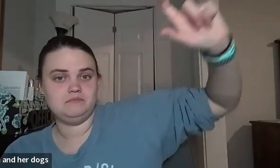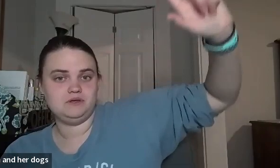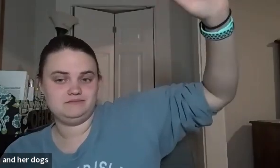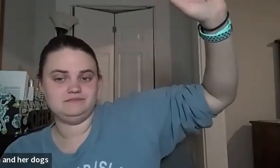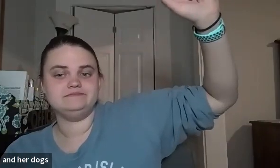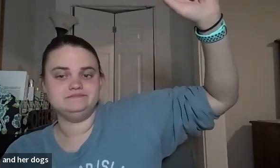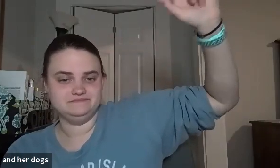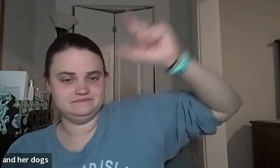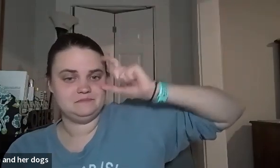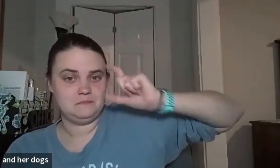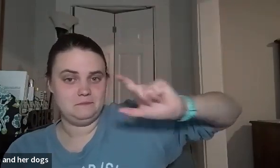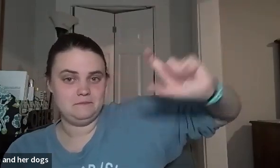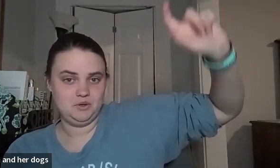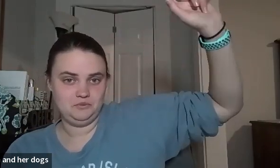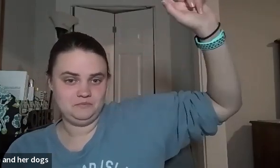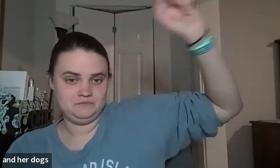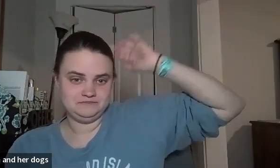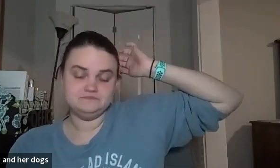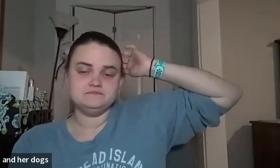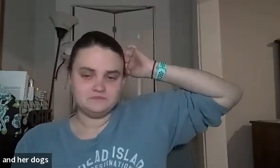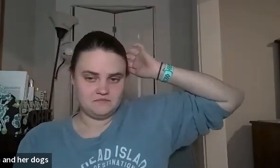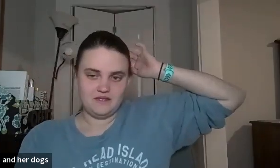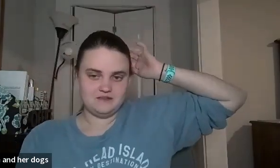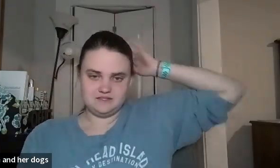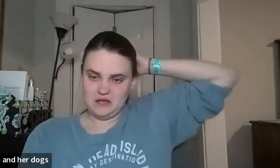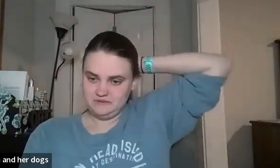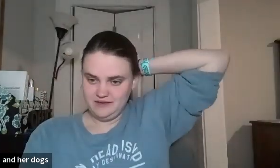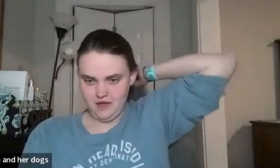moon, moon. So yeah.